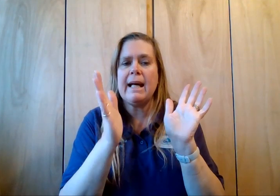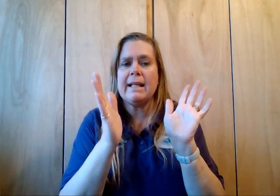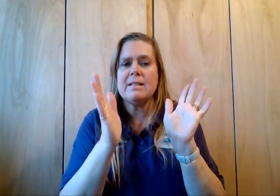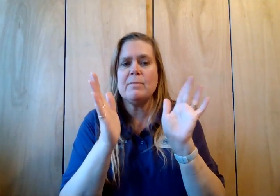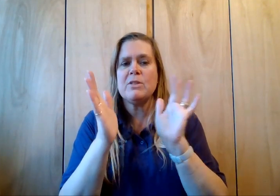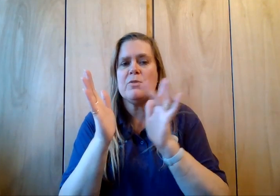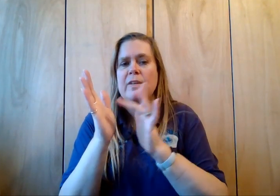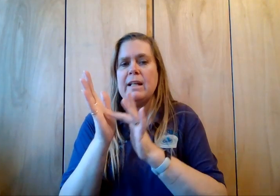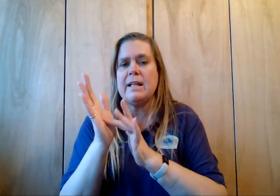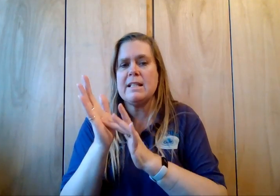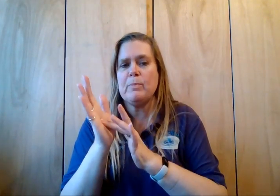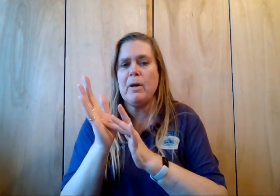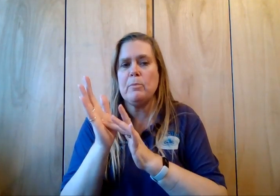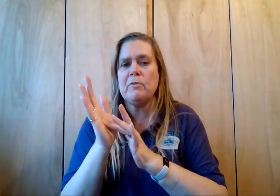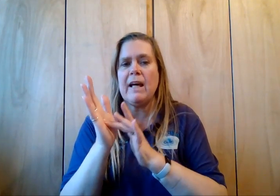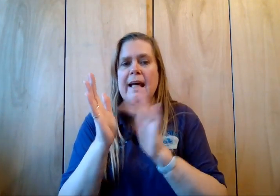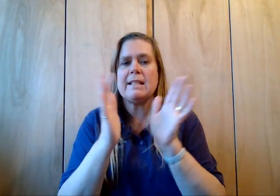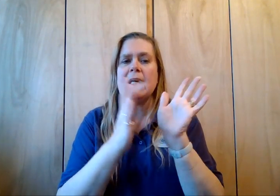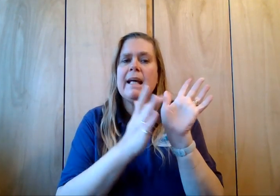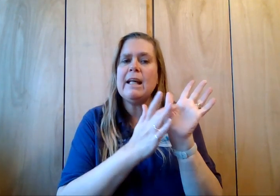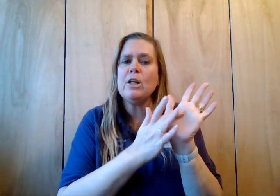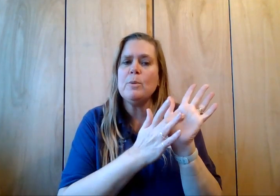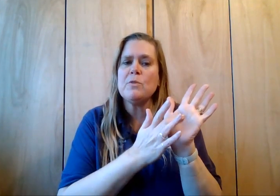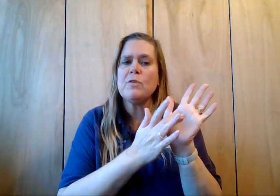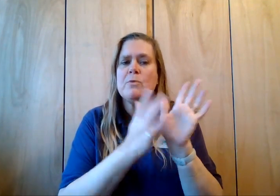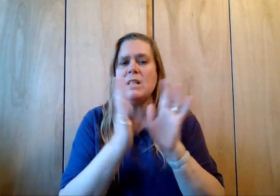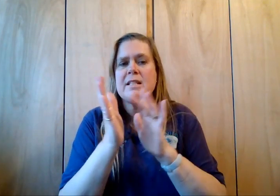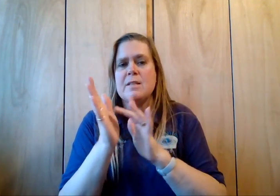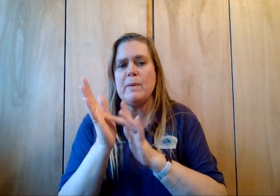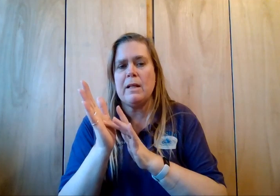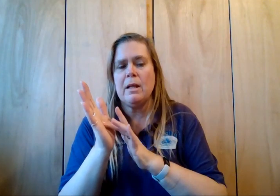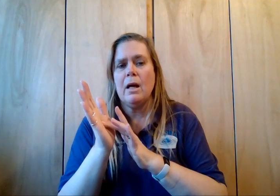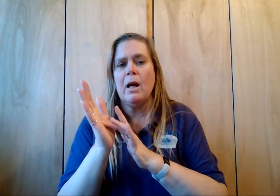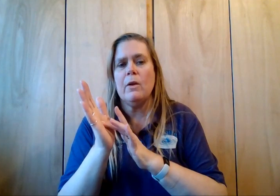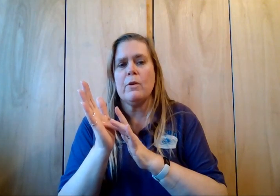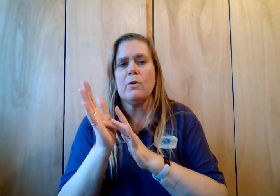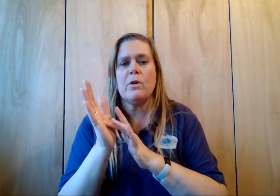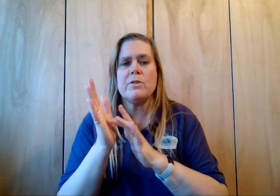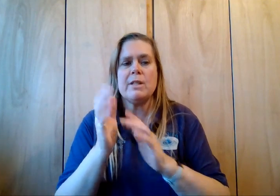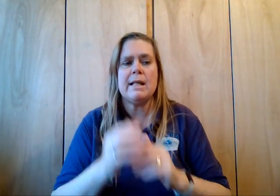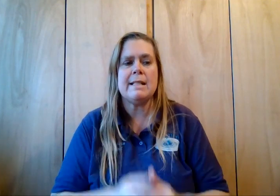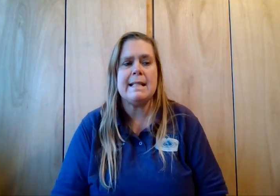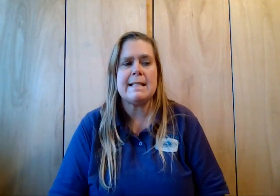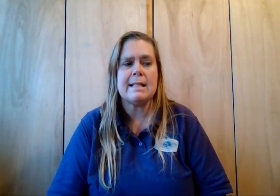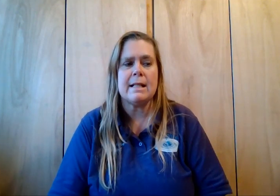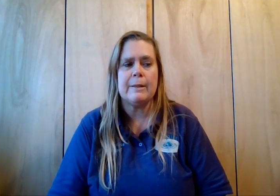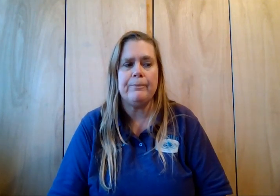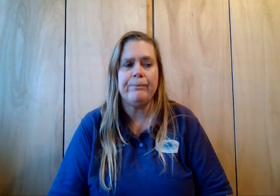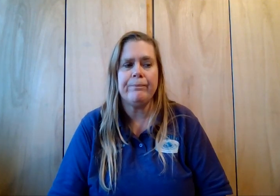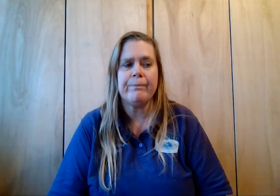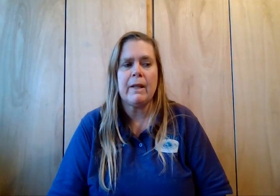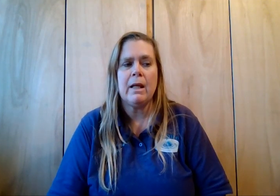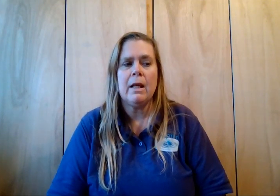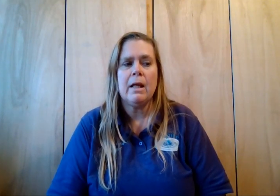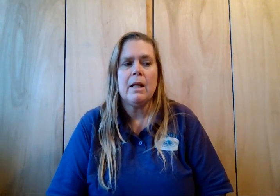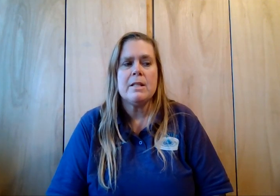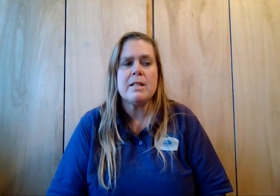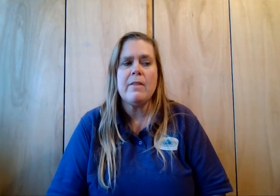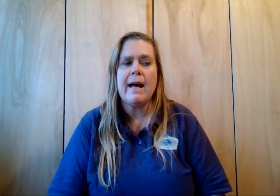middle finger into the palm of the hand. It comes from Jesus being on the cross at Easter time. So that's